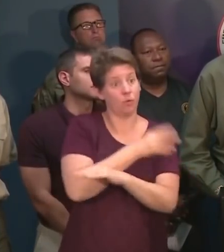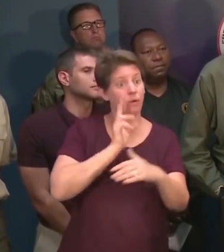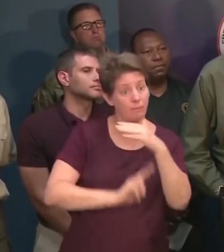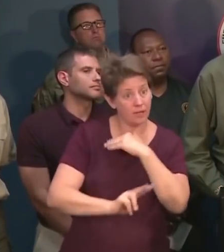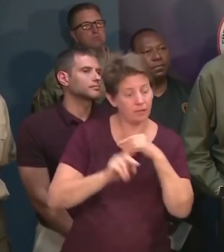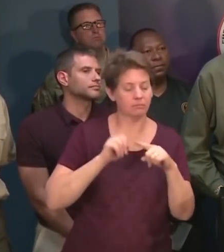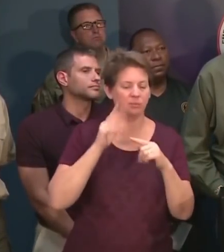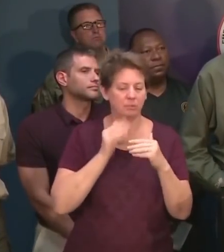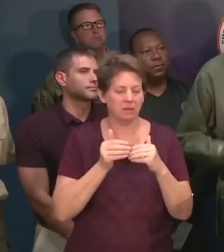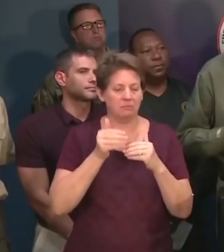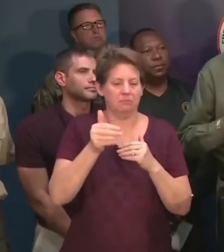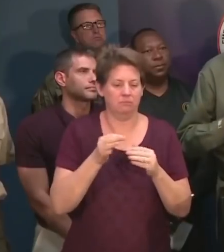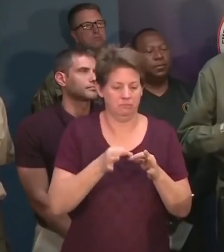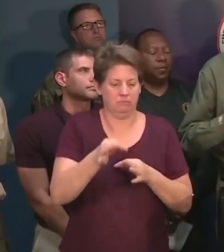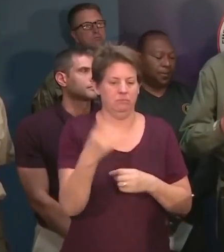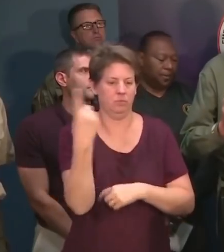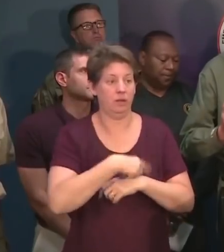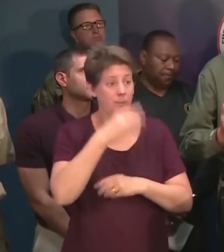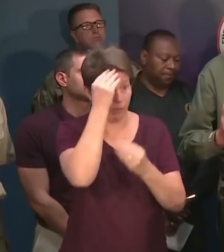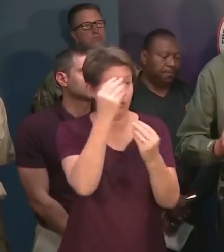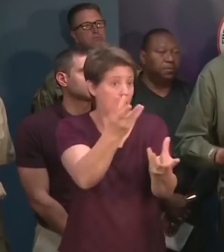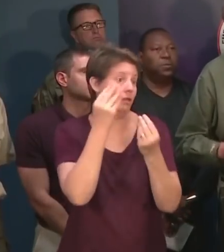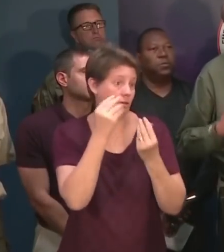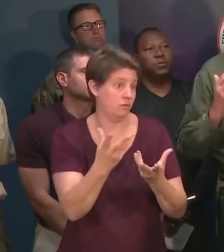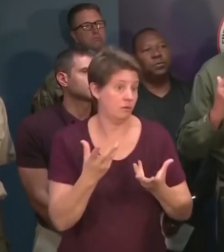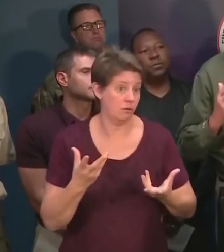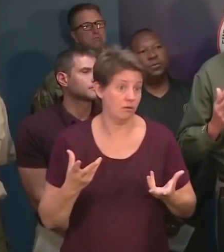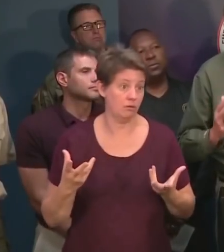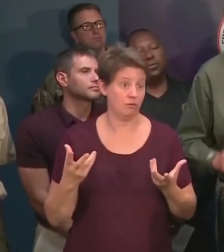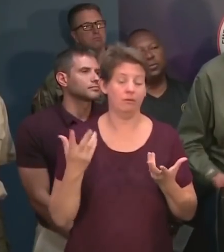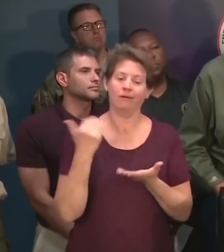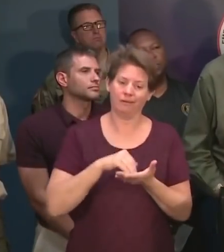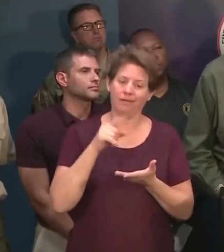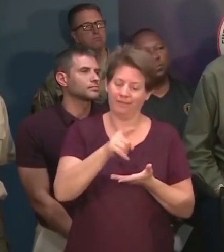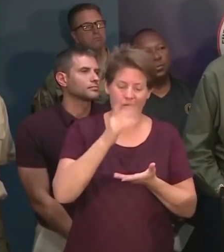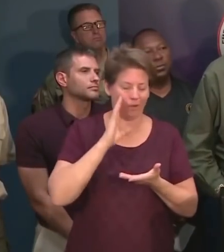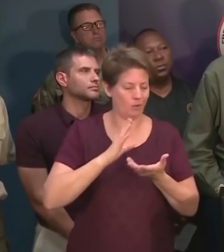predicted. But we'll keep you updated. Those